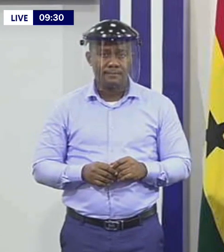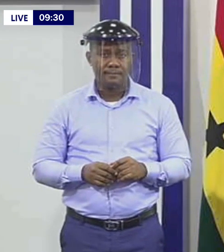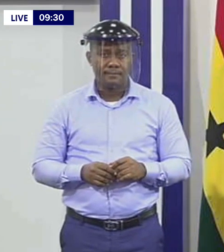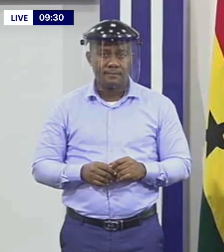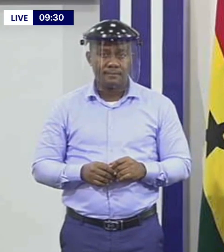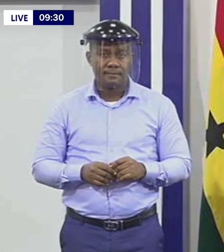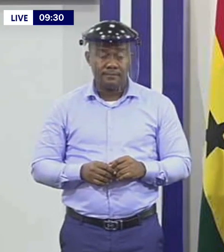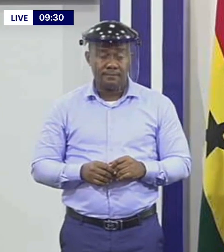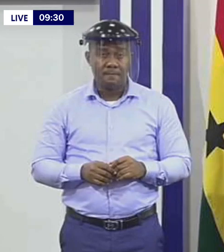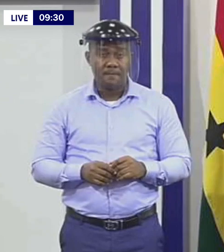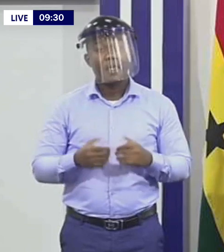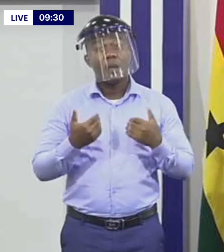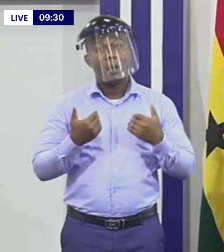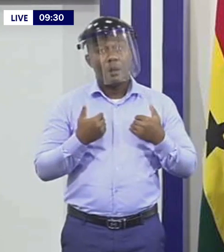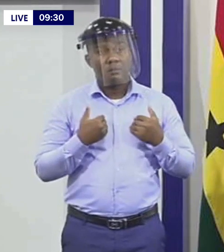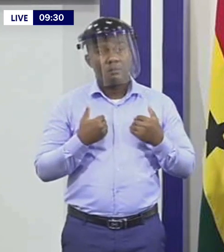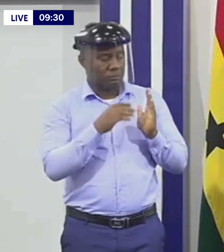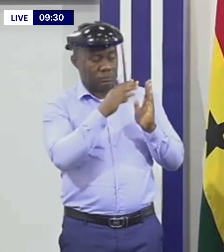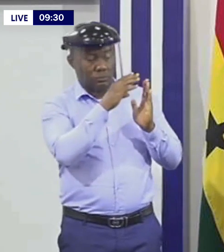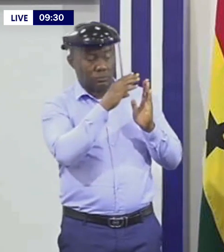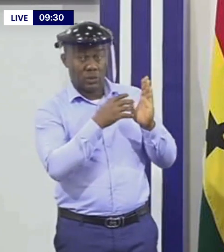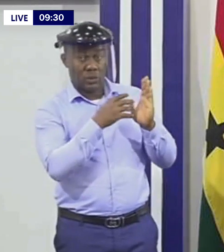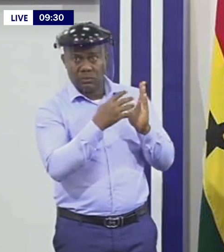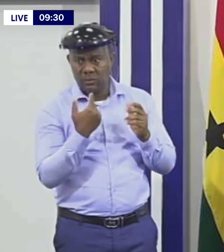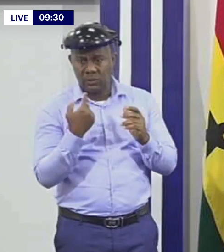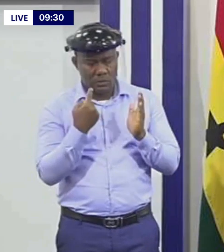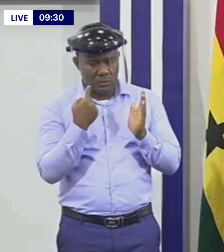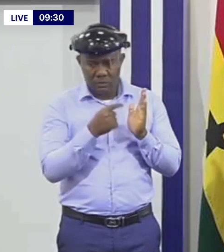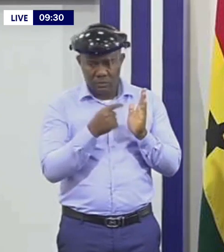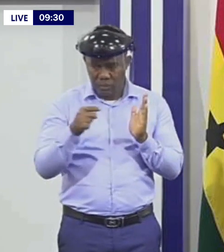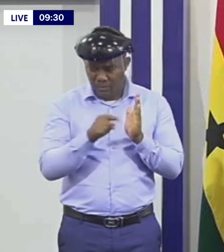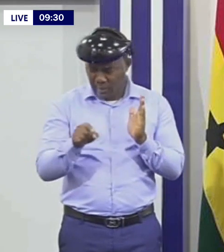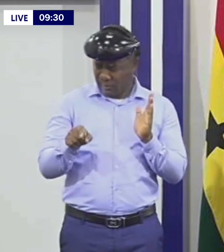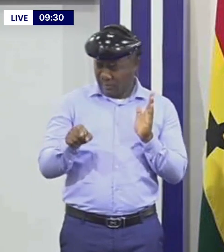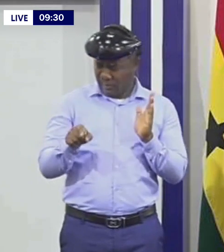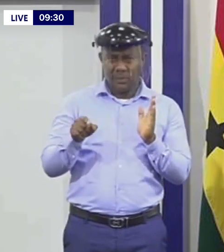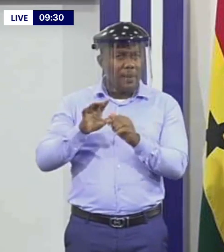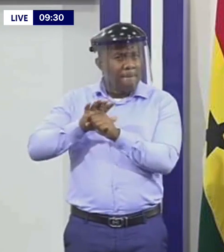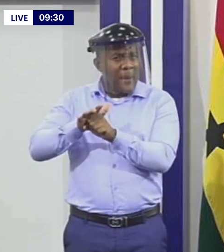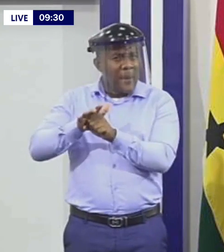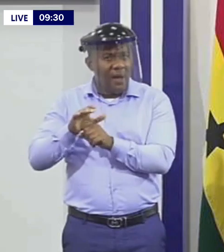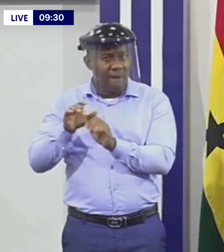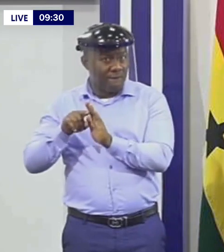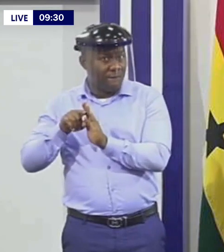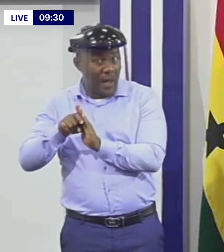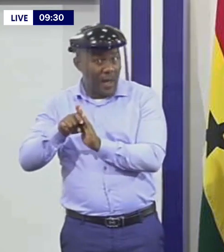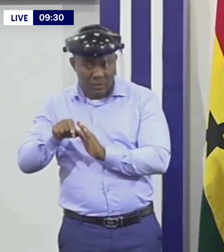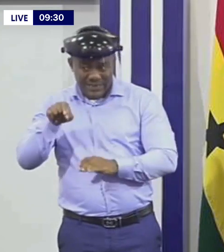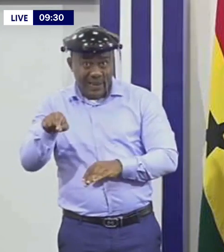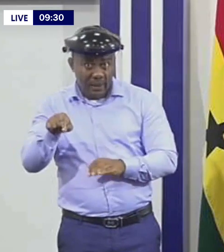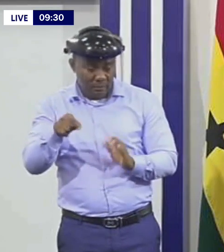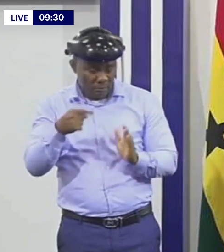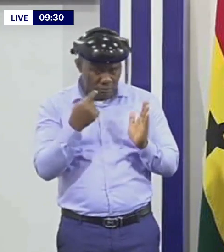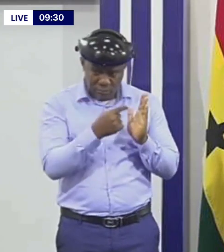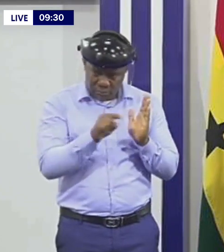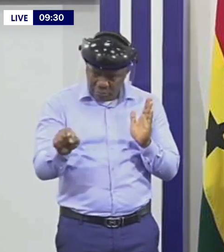There is sliding scale behavior of this virus, and the